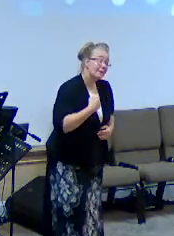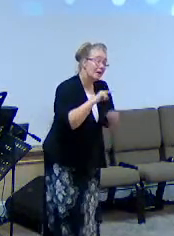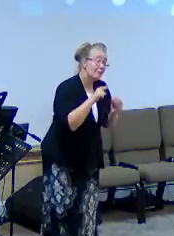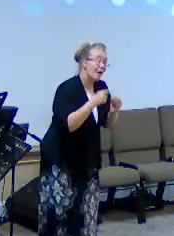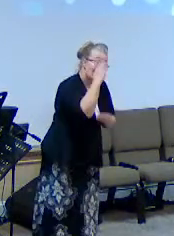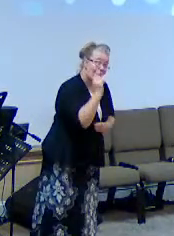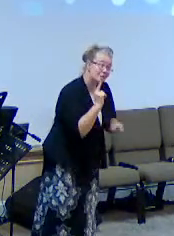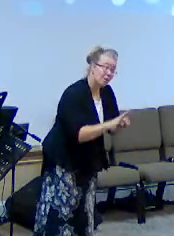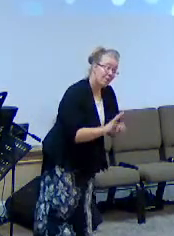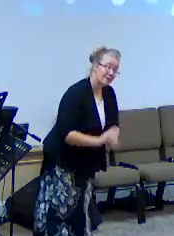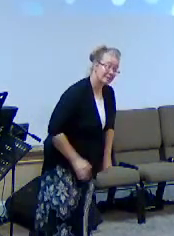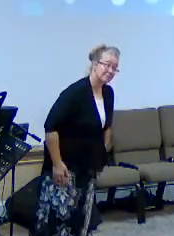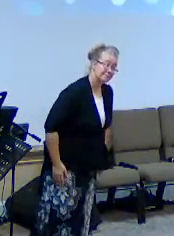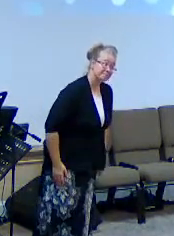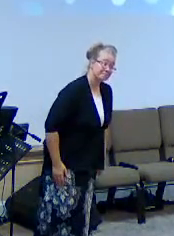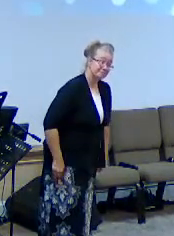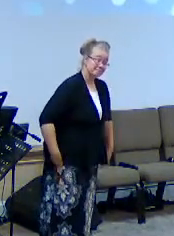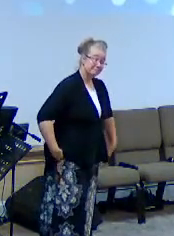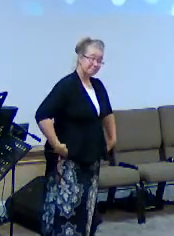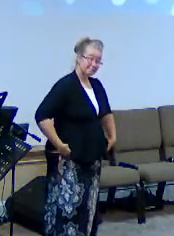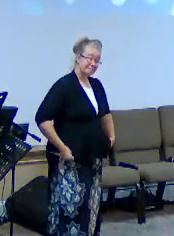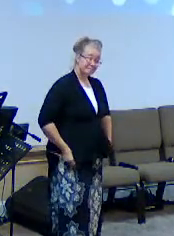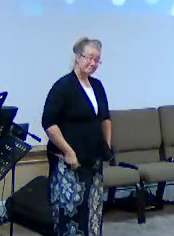you too.